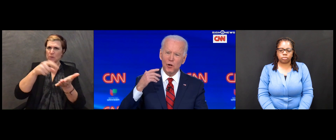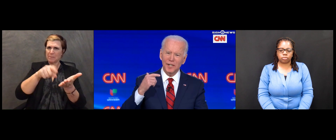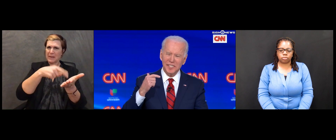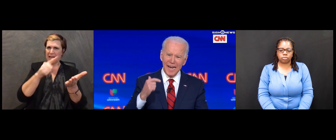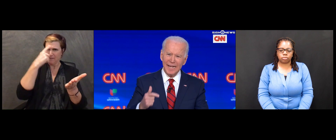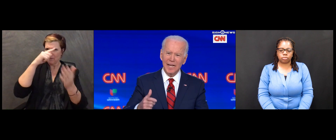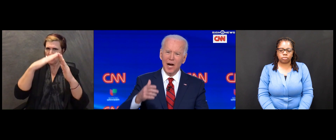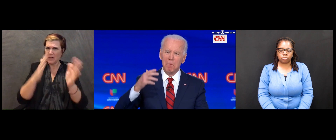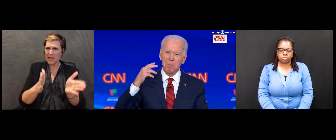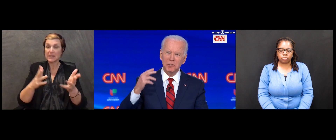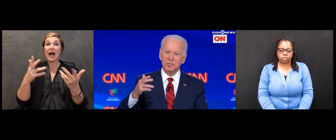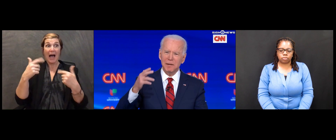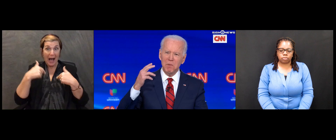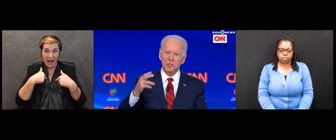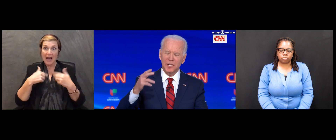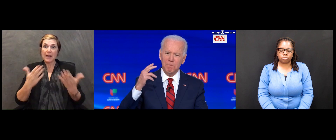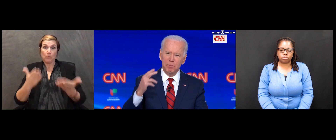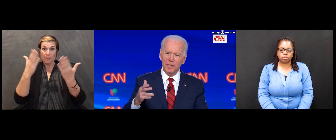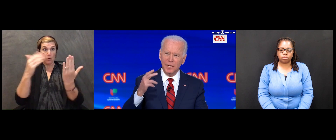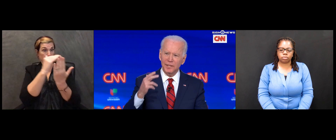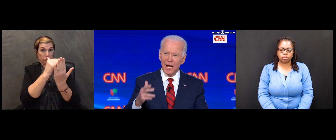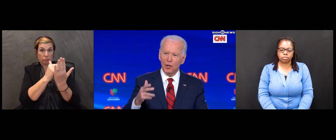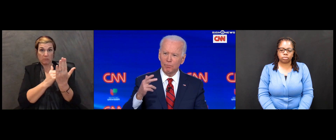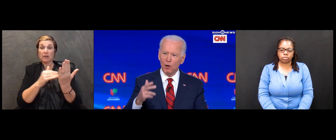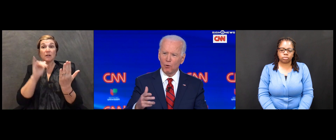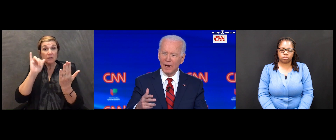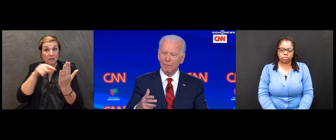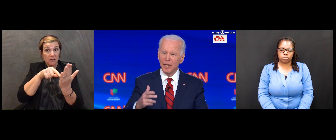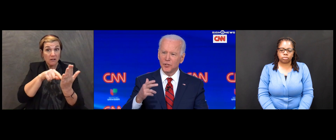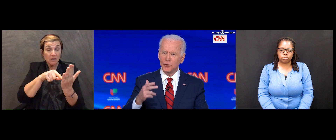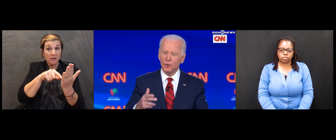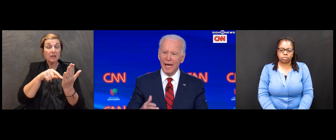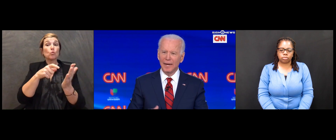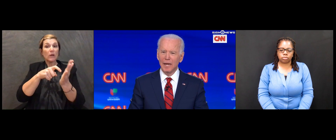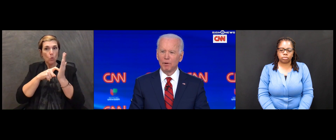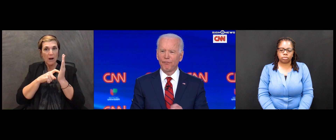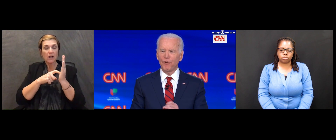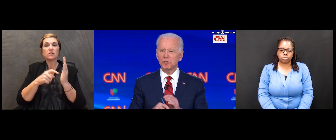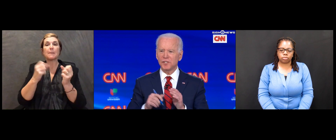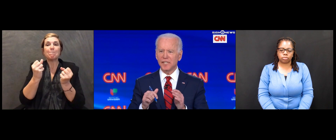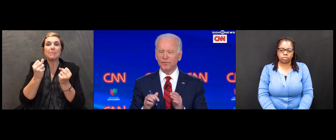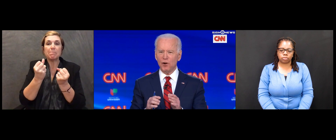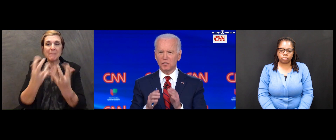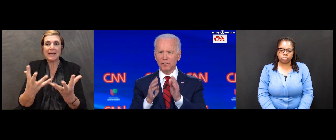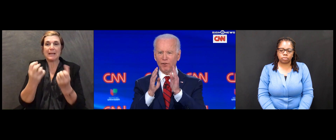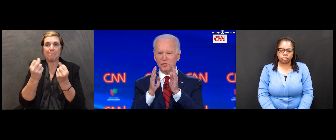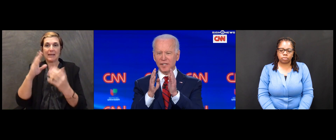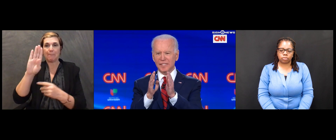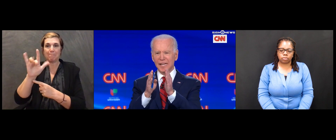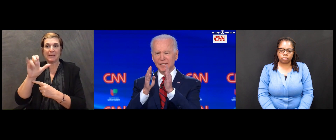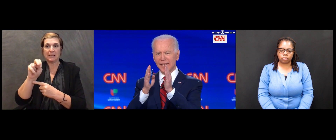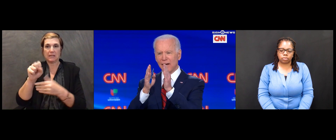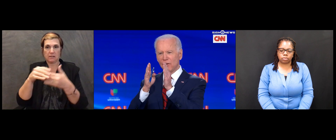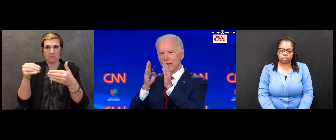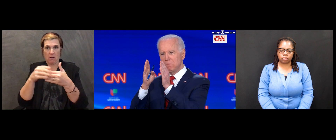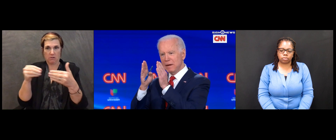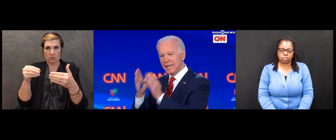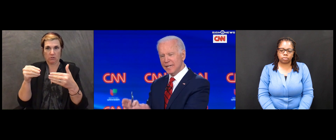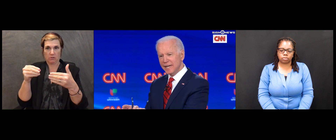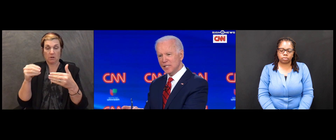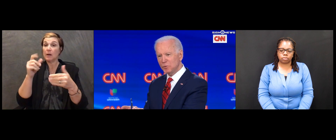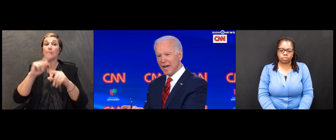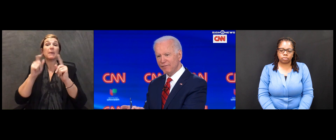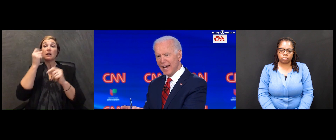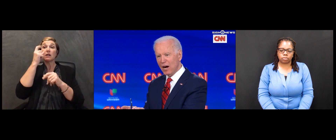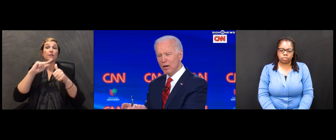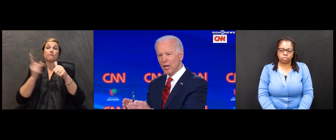and it's going to take a multi-billion dollar program to do that. But first things first. The first thing is take care of the